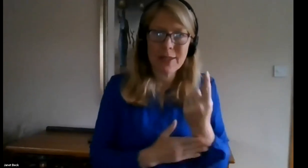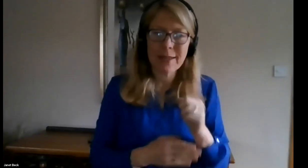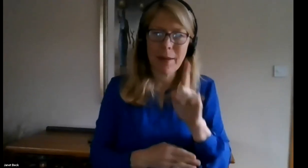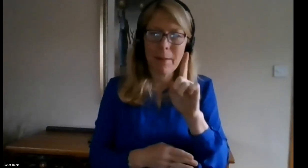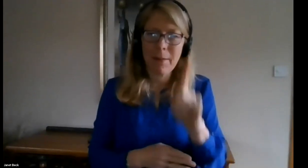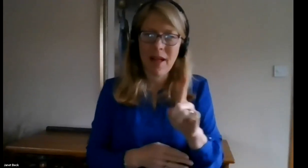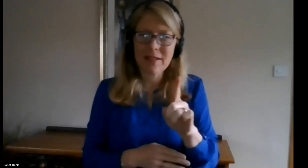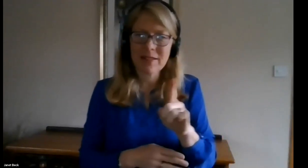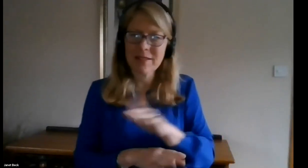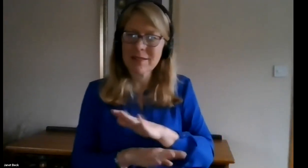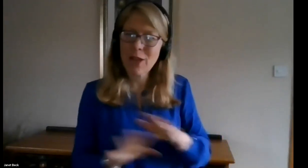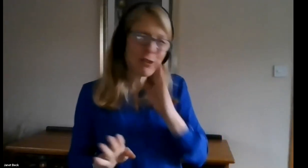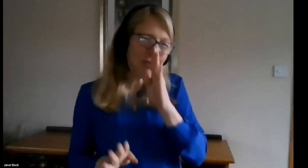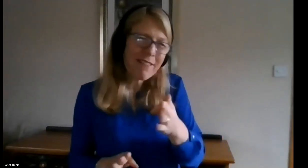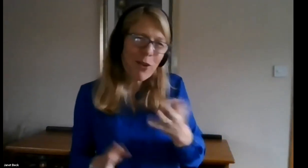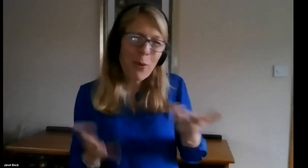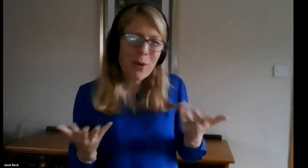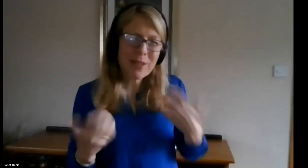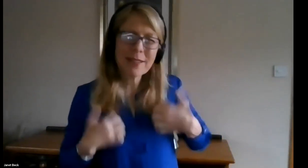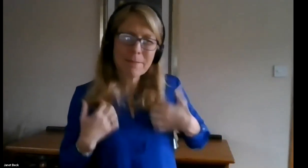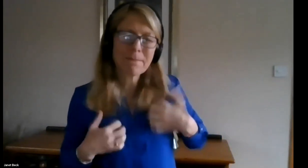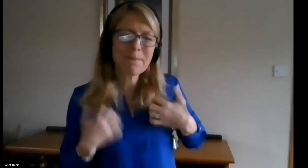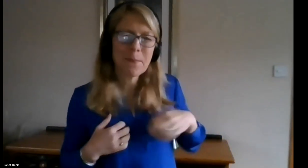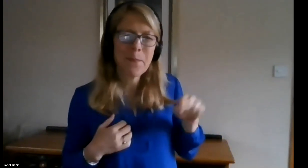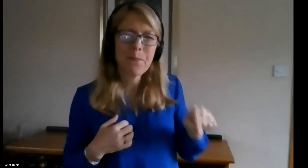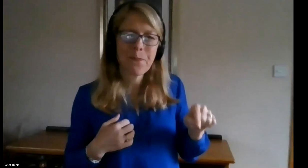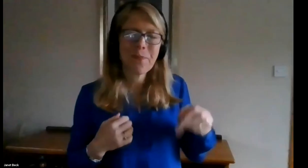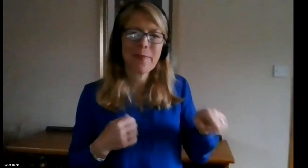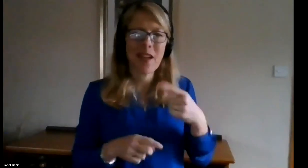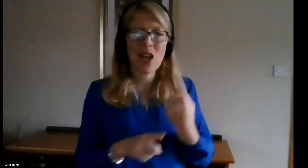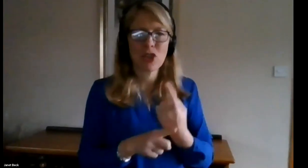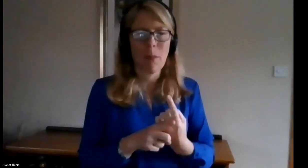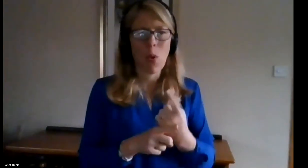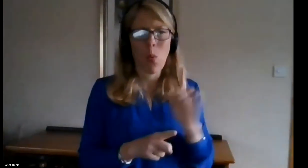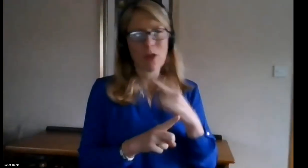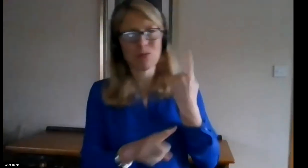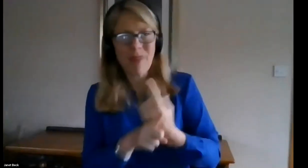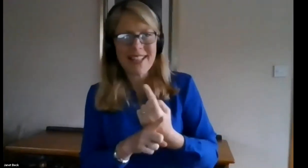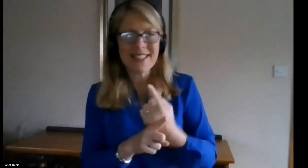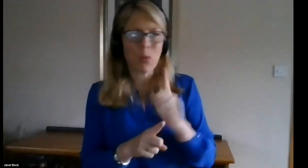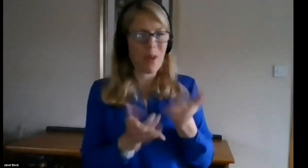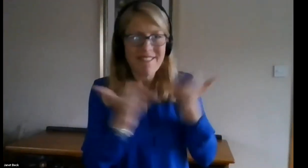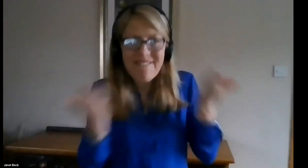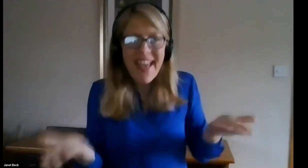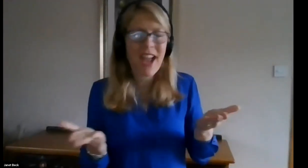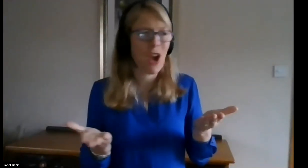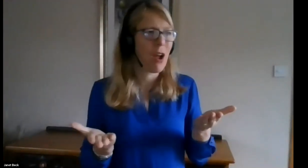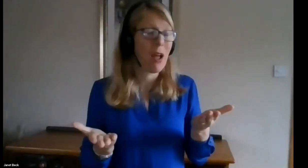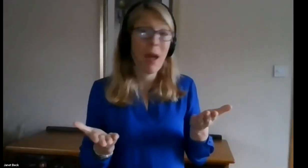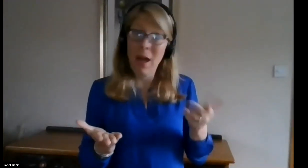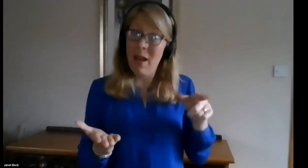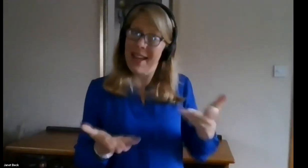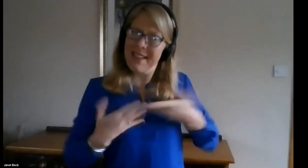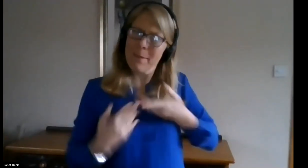their interest in issues of justice and fairness and equality would give me hope. And